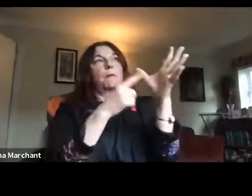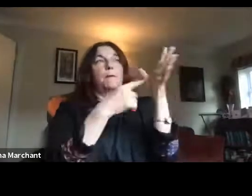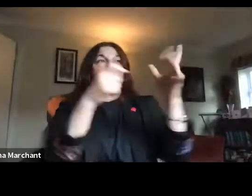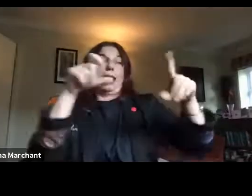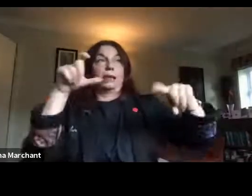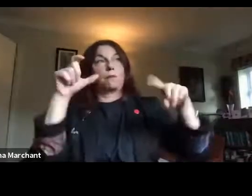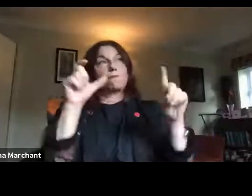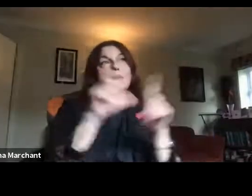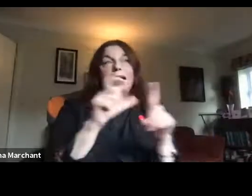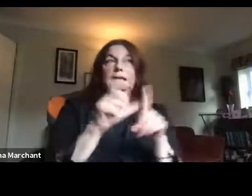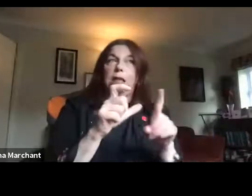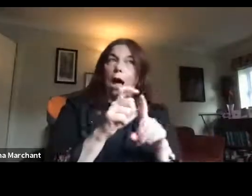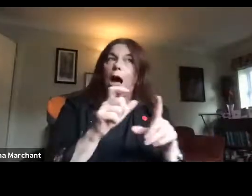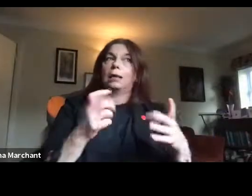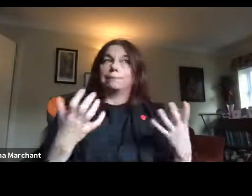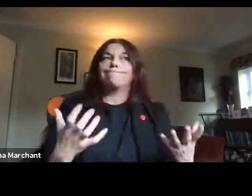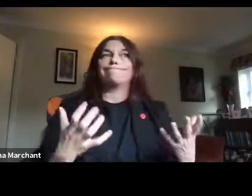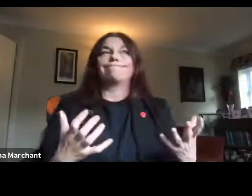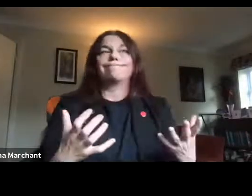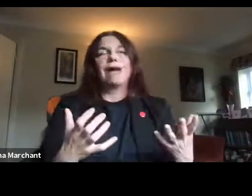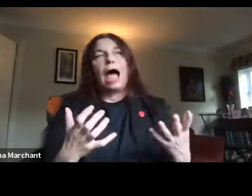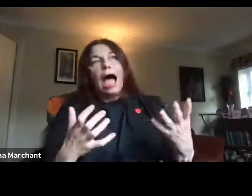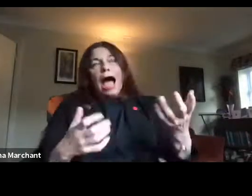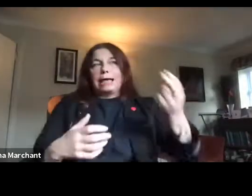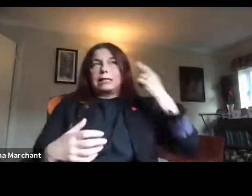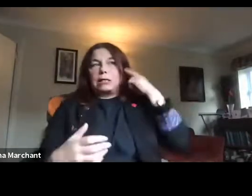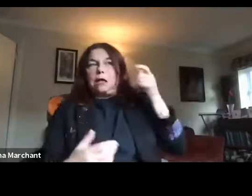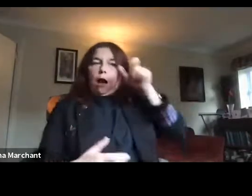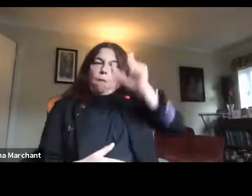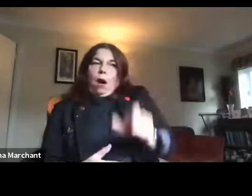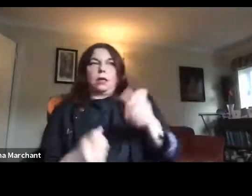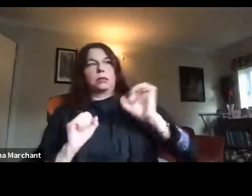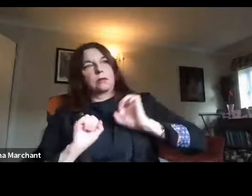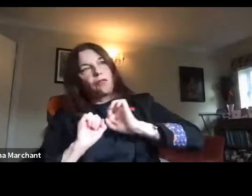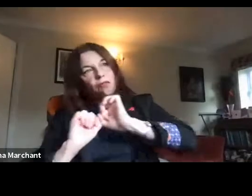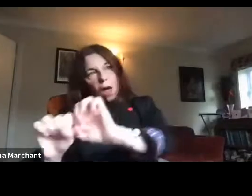Deafhood was first conceptualized by Paddy Ladd